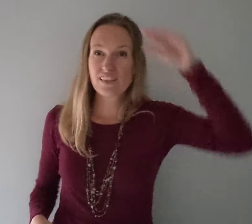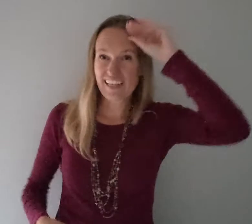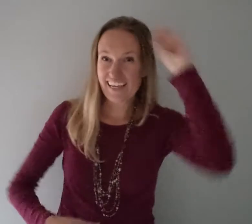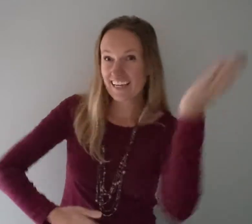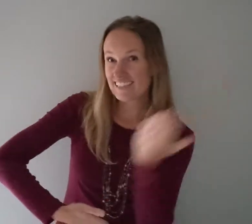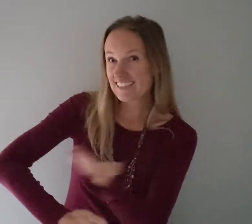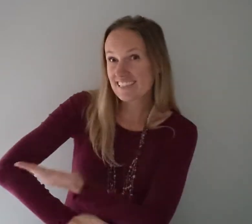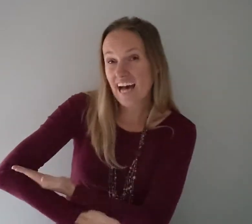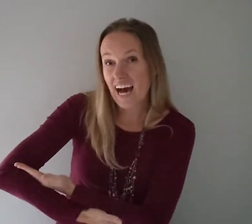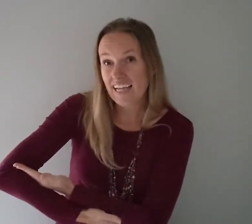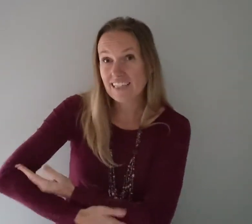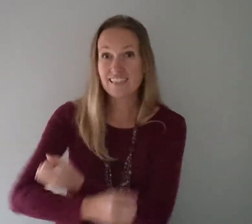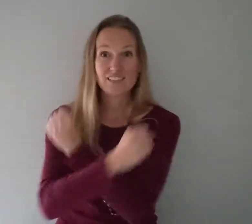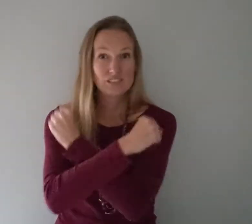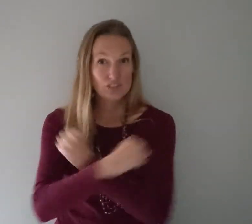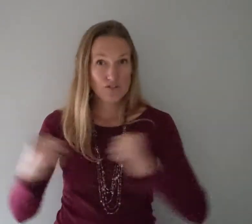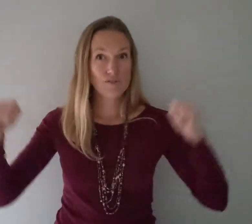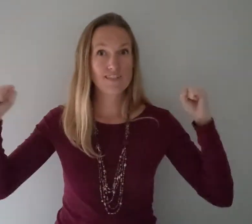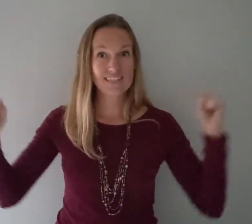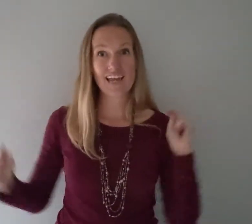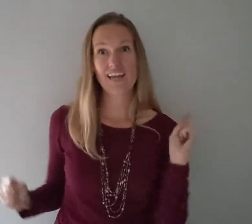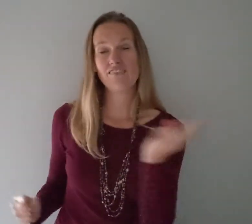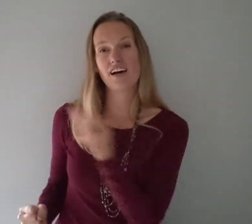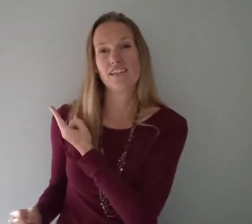only son to save us.